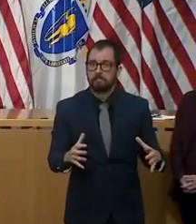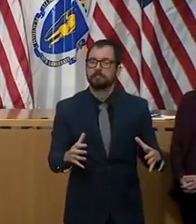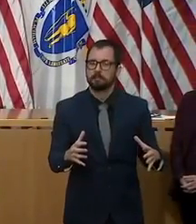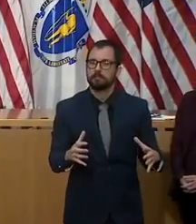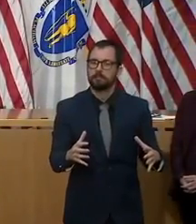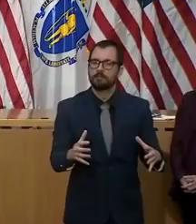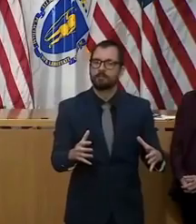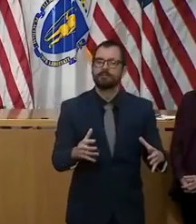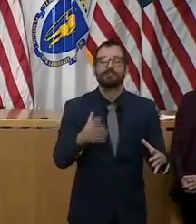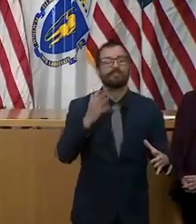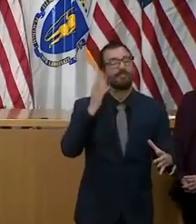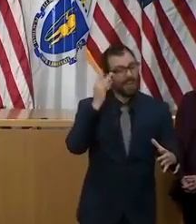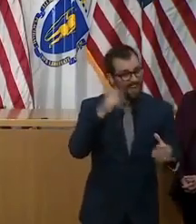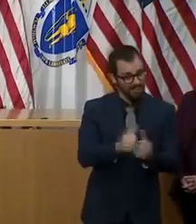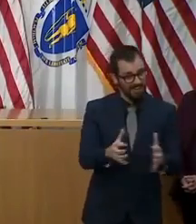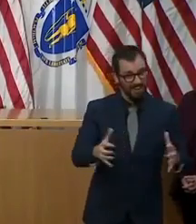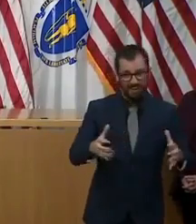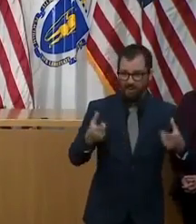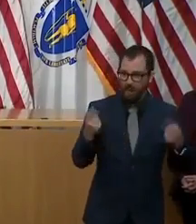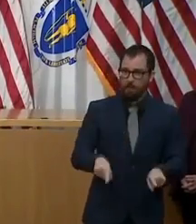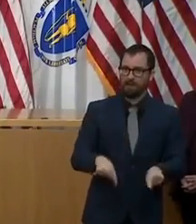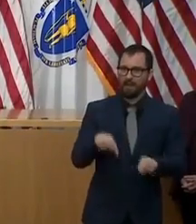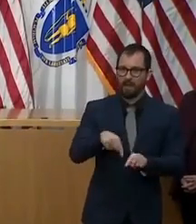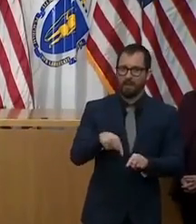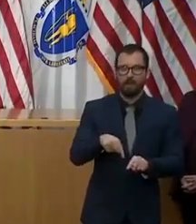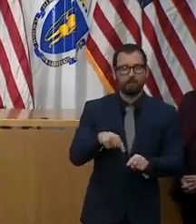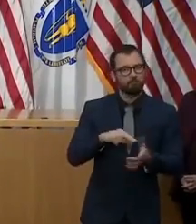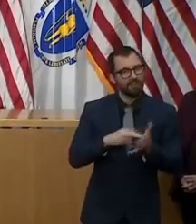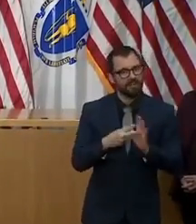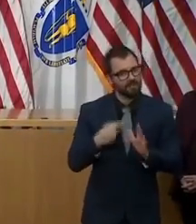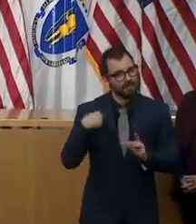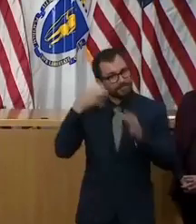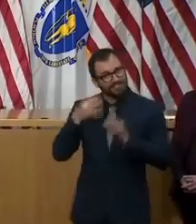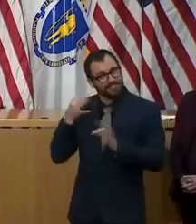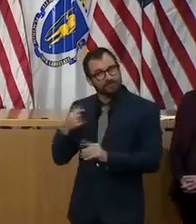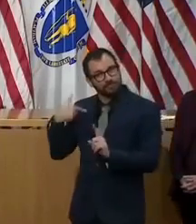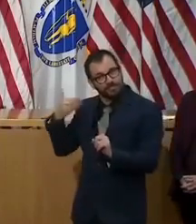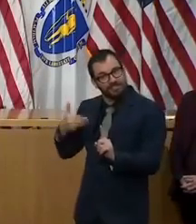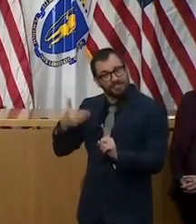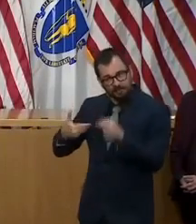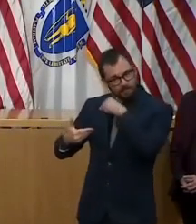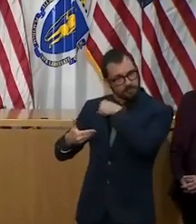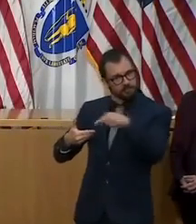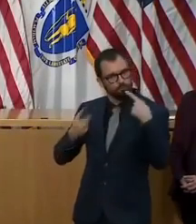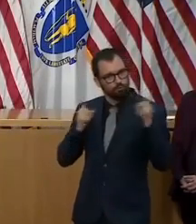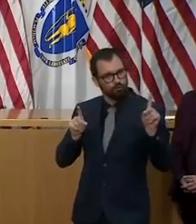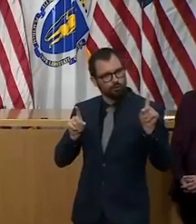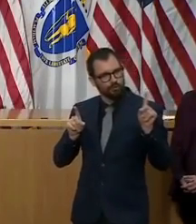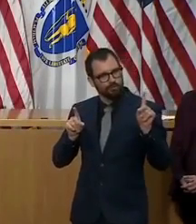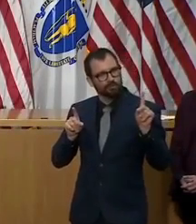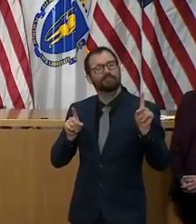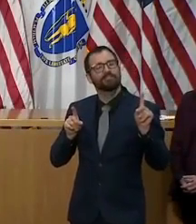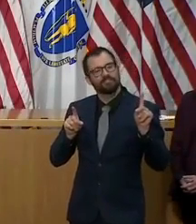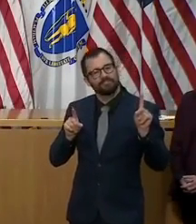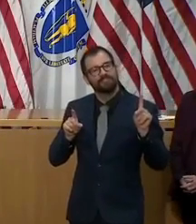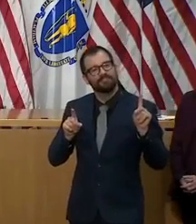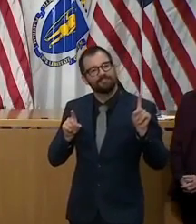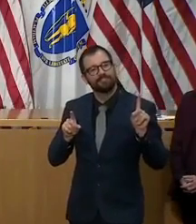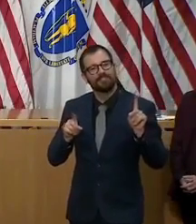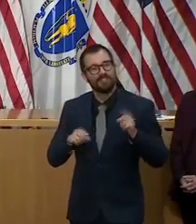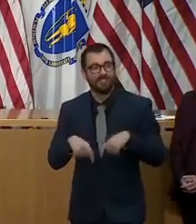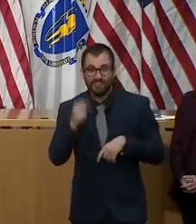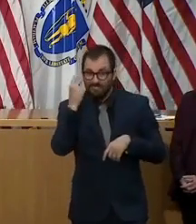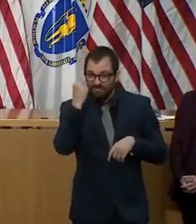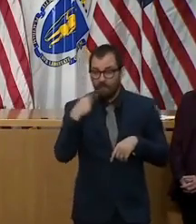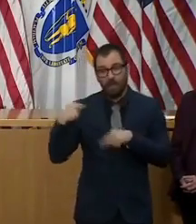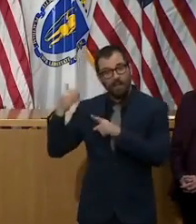every other state in the country and has come out of most of the major public health organizations. The steps we're taking now